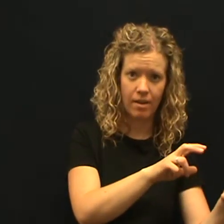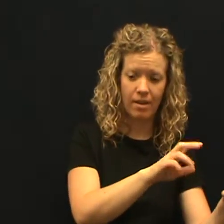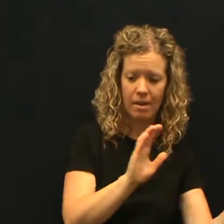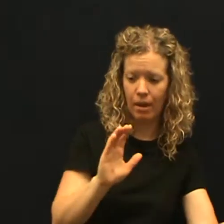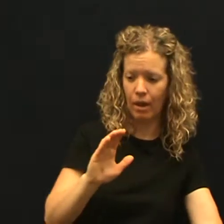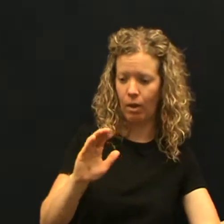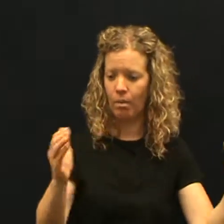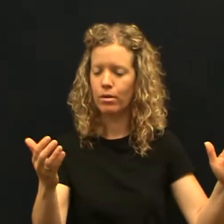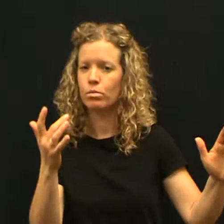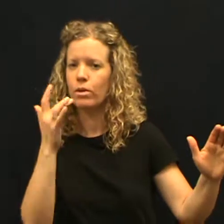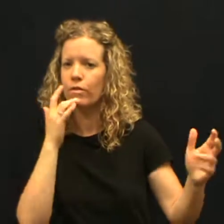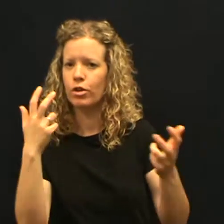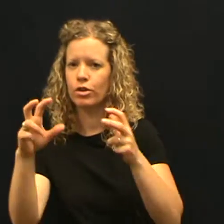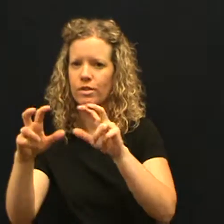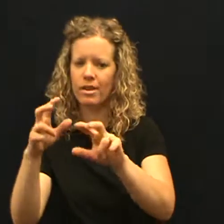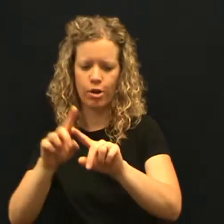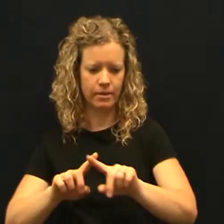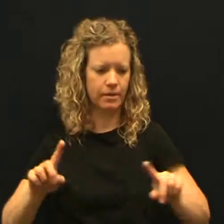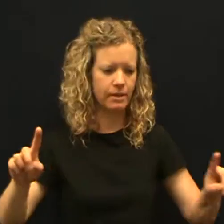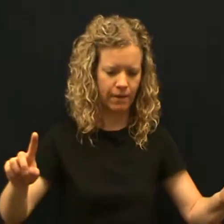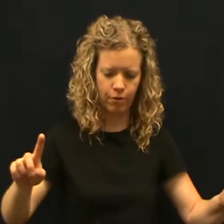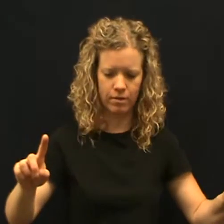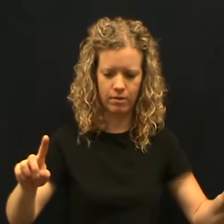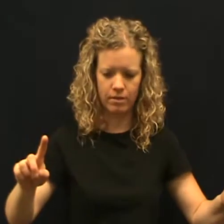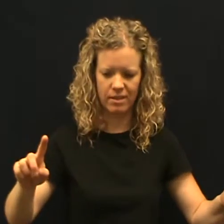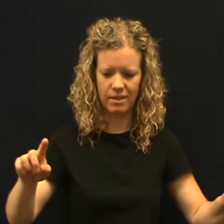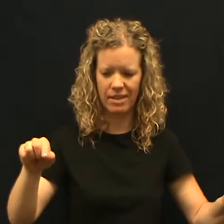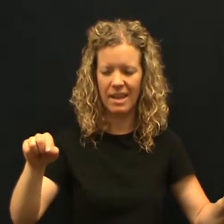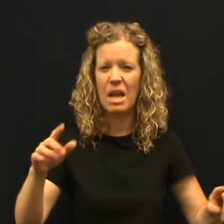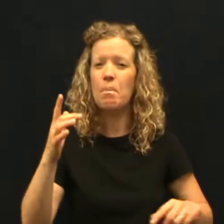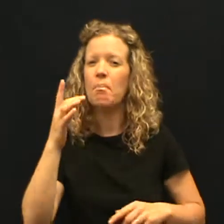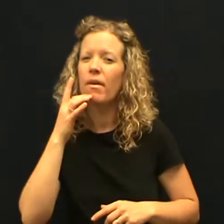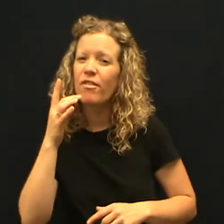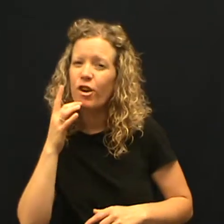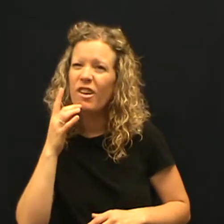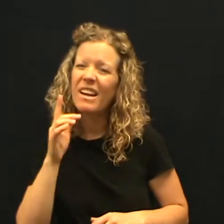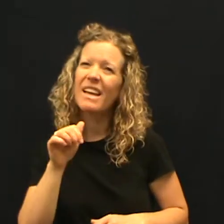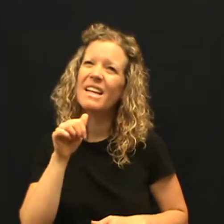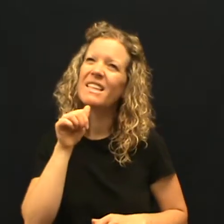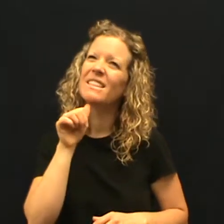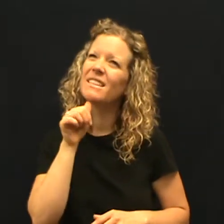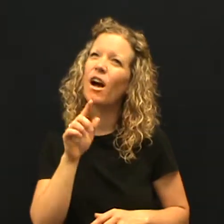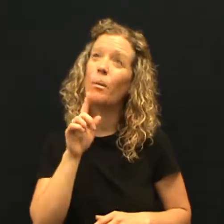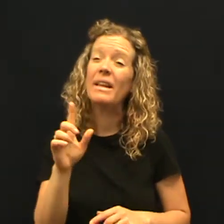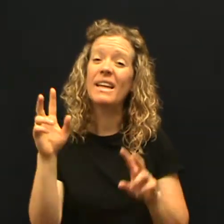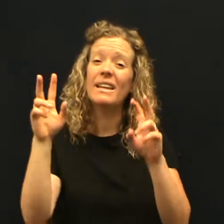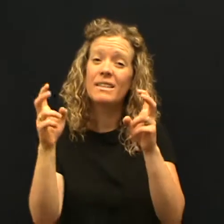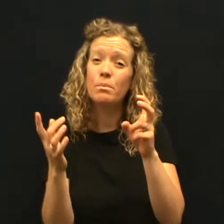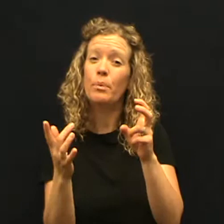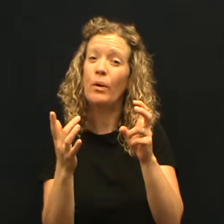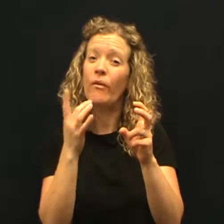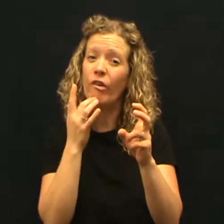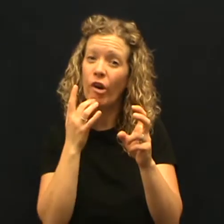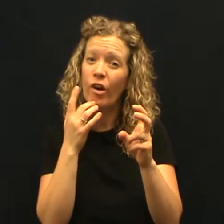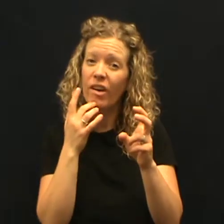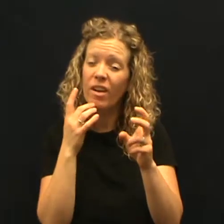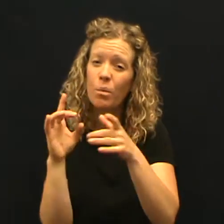why preferred stock isn't necessarily preferred from an investor point of view, but that term comes